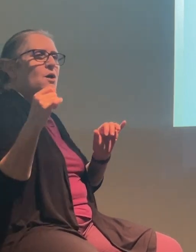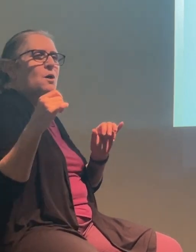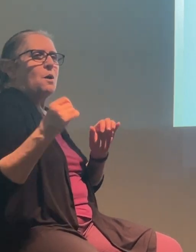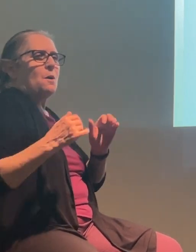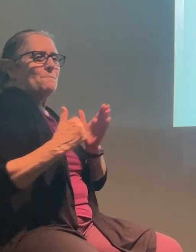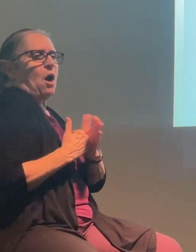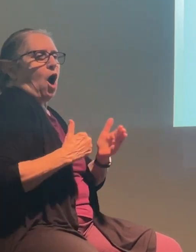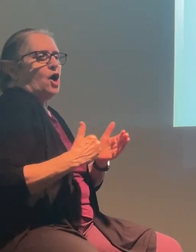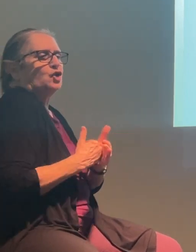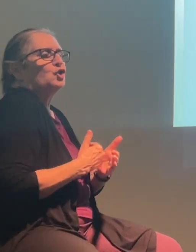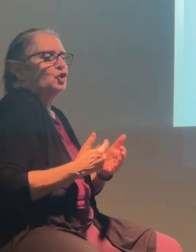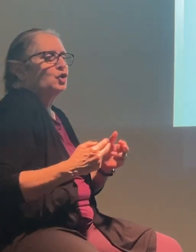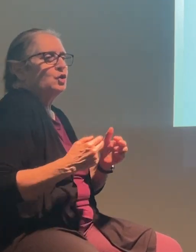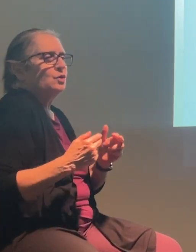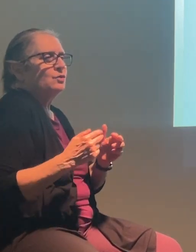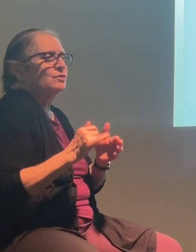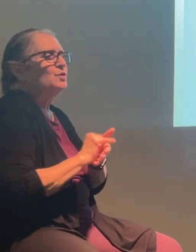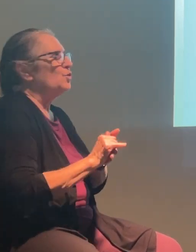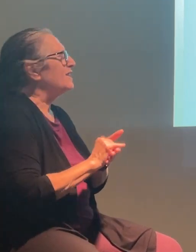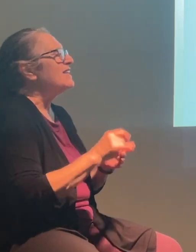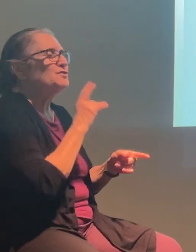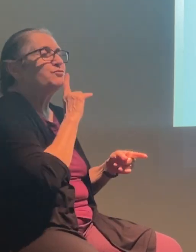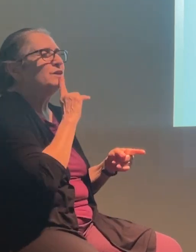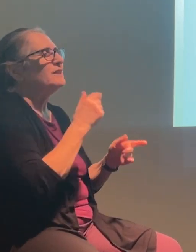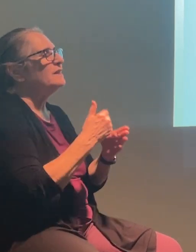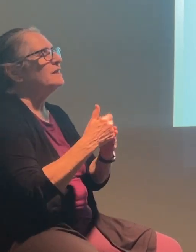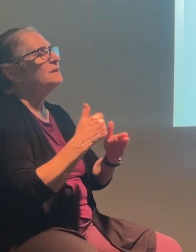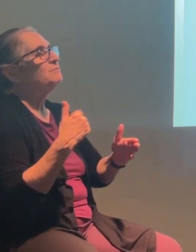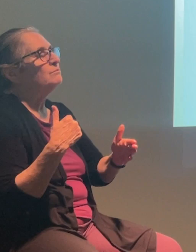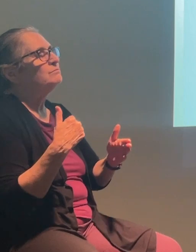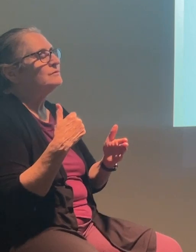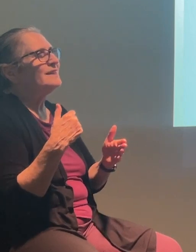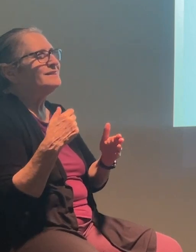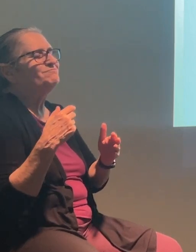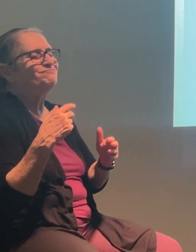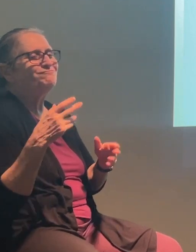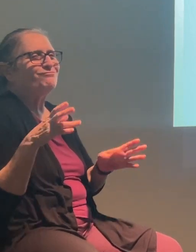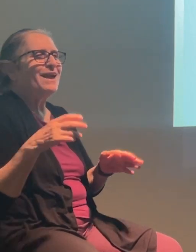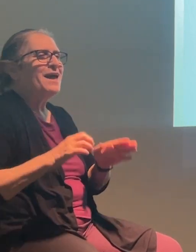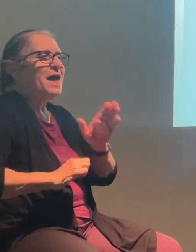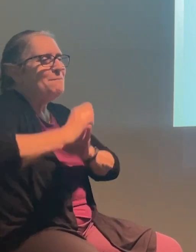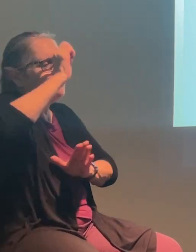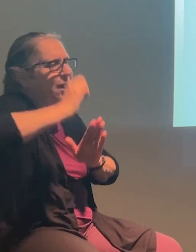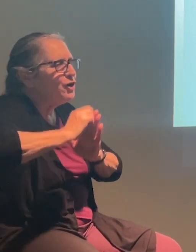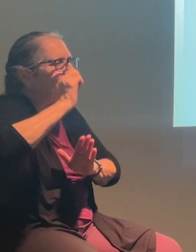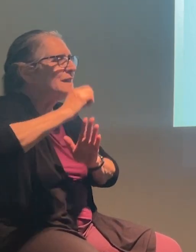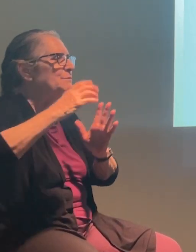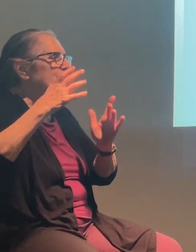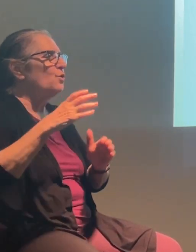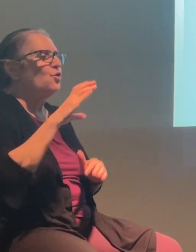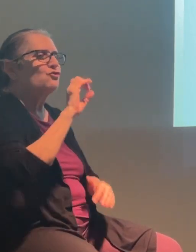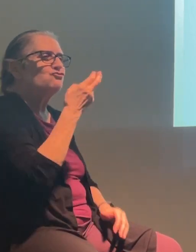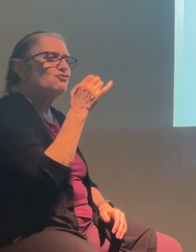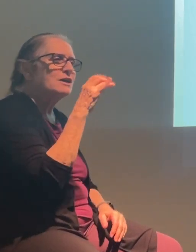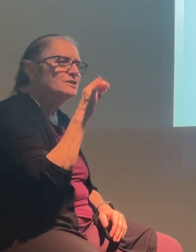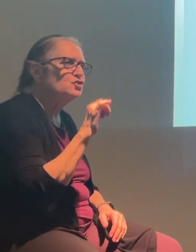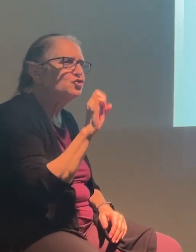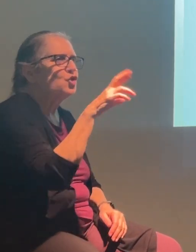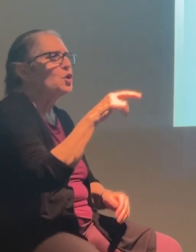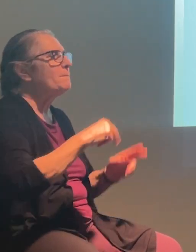after the Chrysler Building and the Empire State Building. This was the first. Basically, the reason it's a skyscraper is because